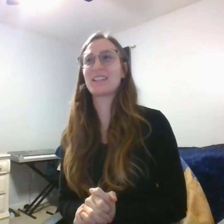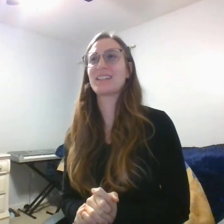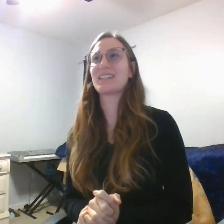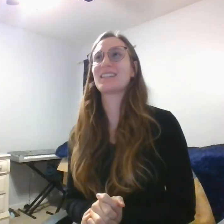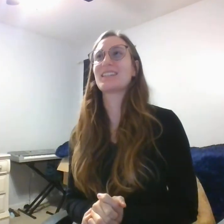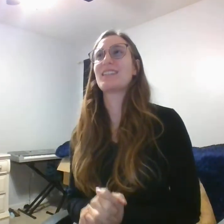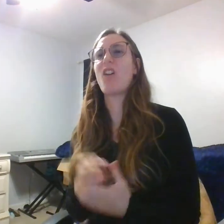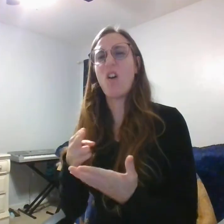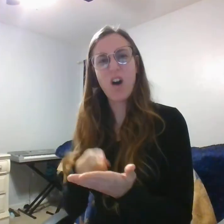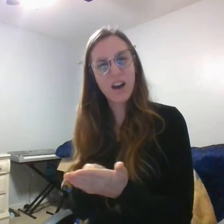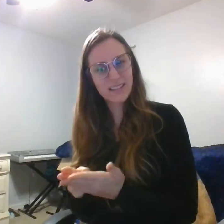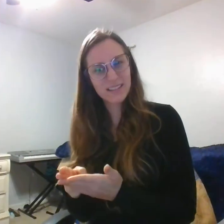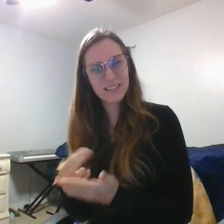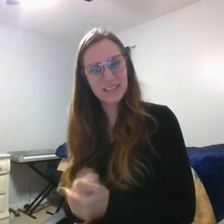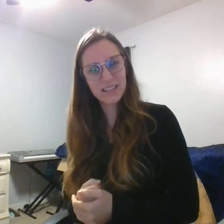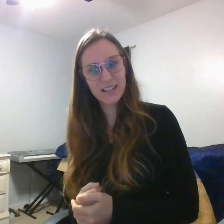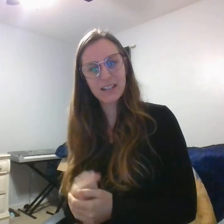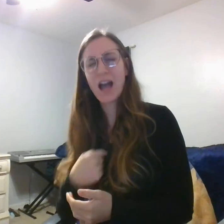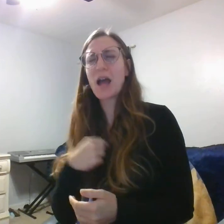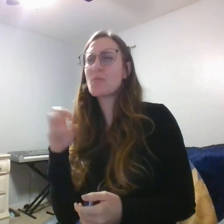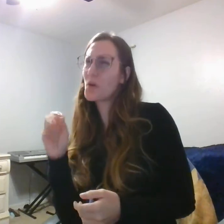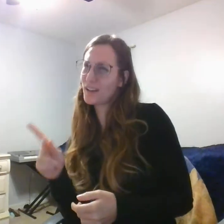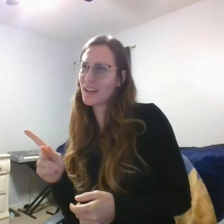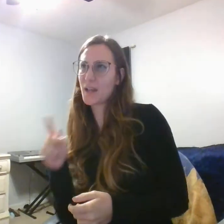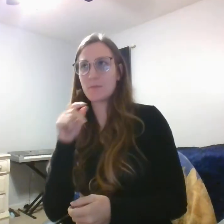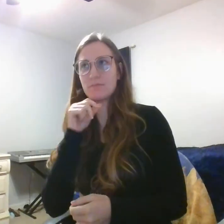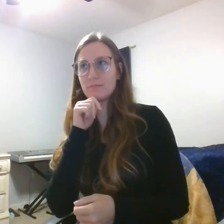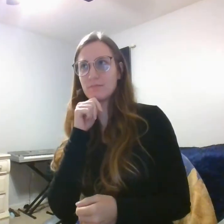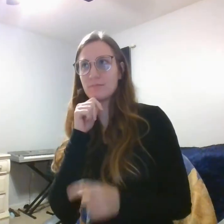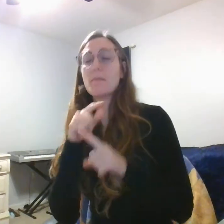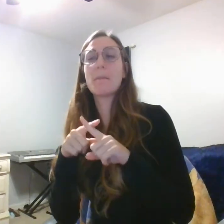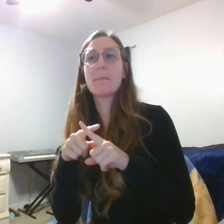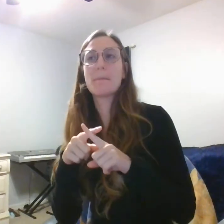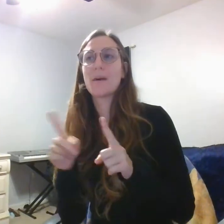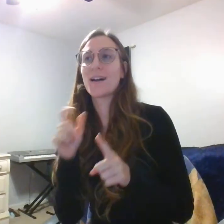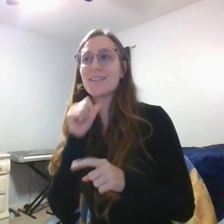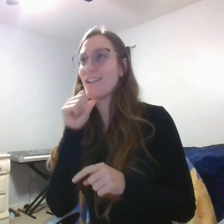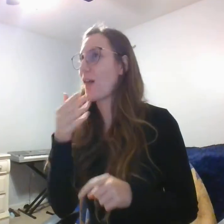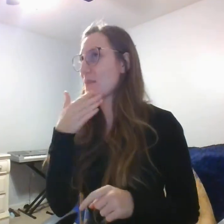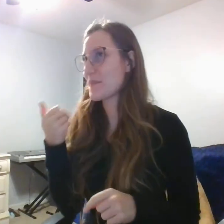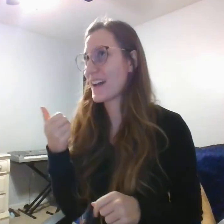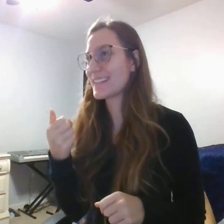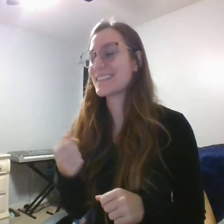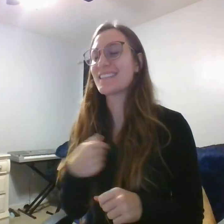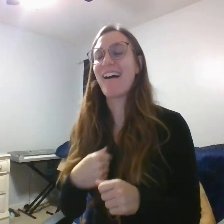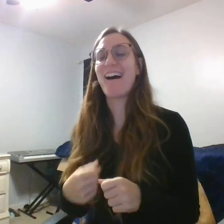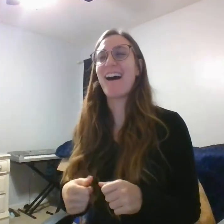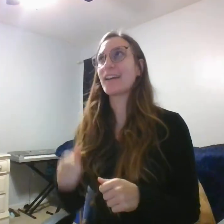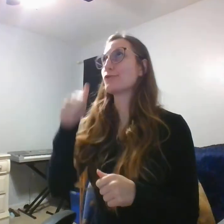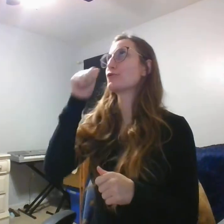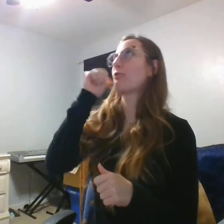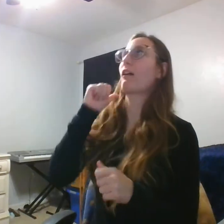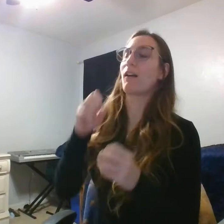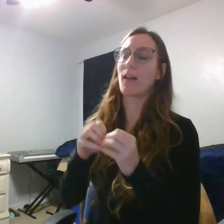I drank a whole bunch with my family last night, and I don't remember what I did or said. So I'm kind of feeling regret about that, and